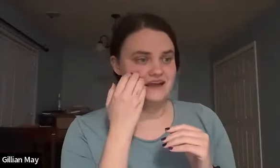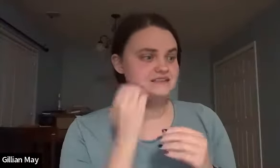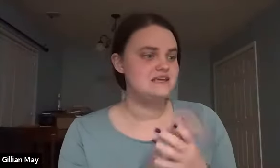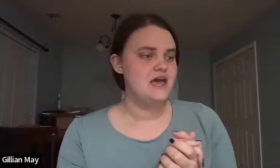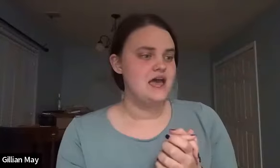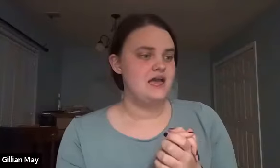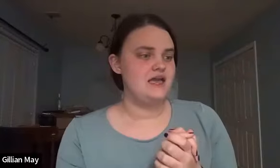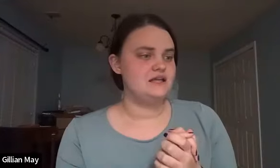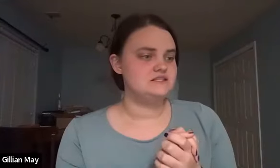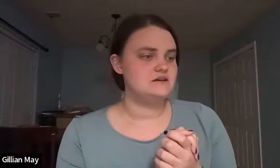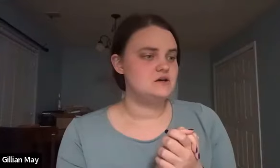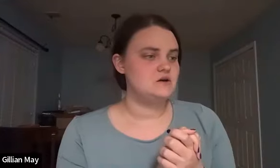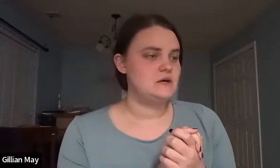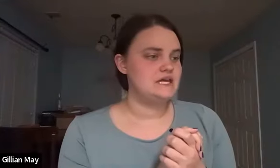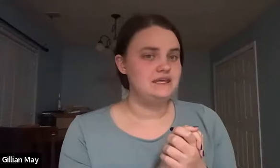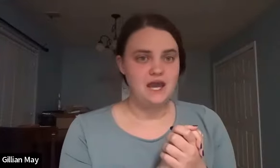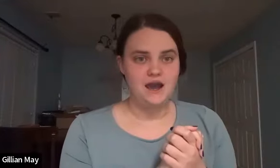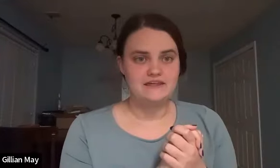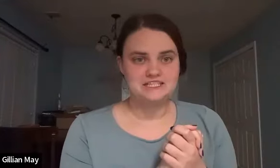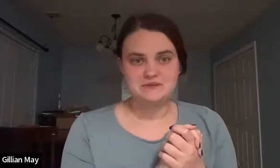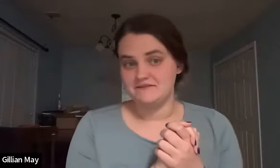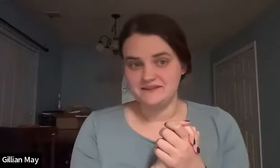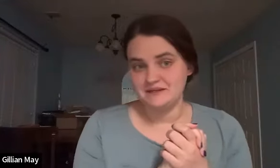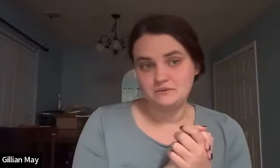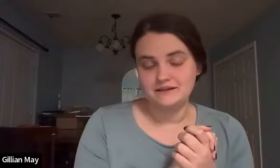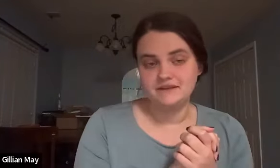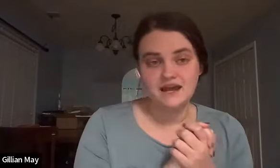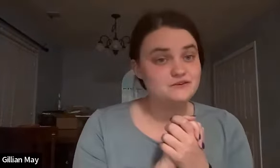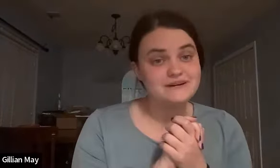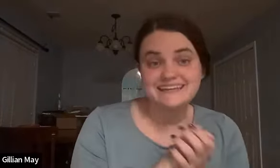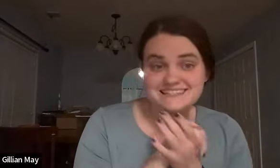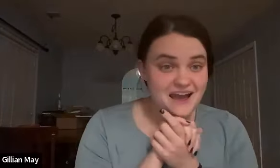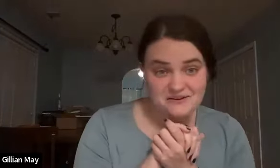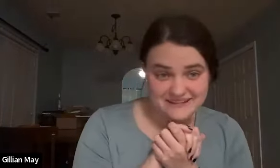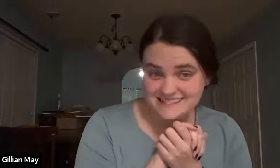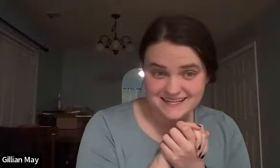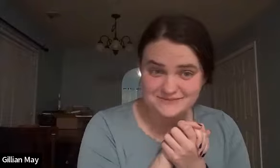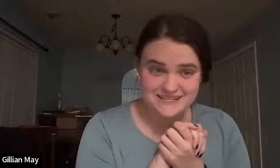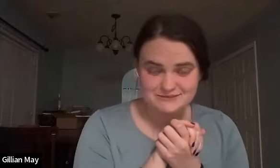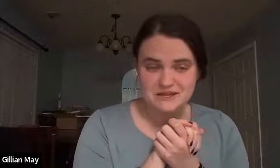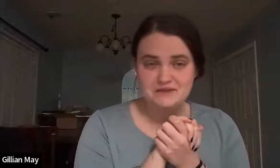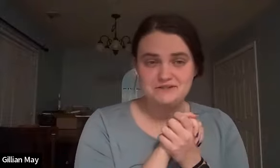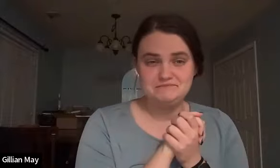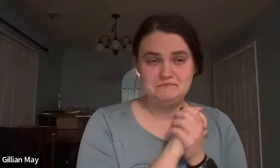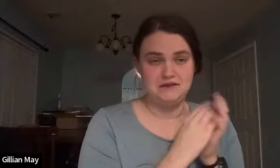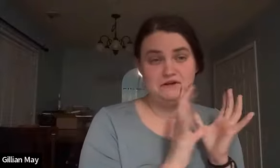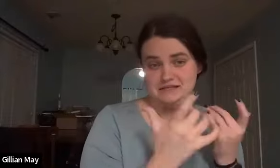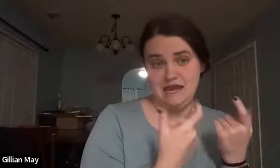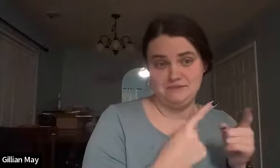signs. And so, yeah, that'll just be a fun little one. Not everyone gets the Halloween signs because not every class happens